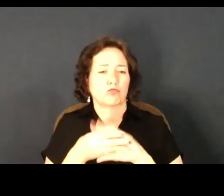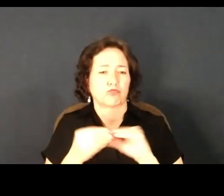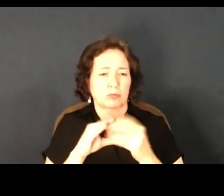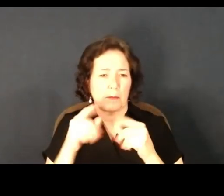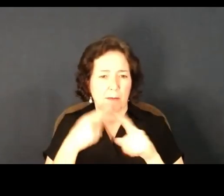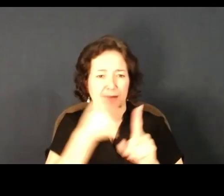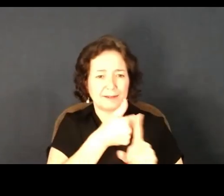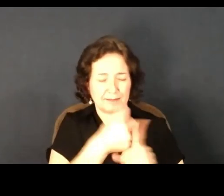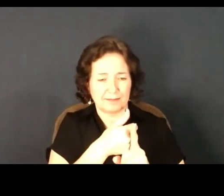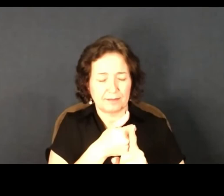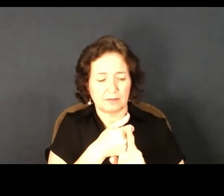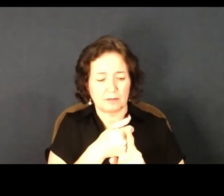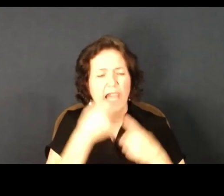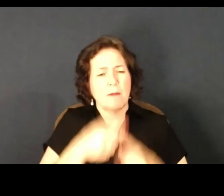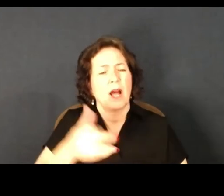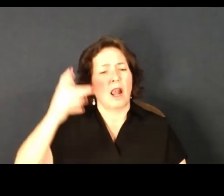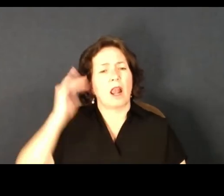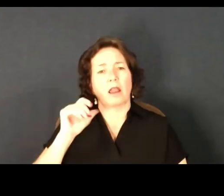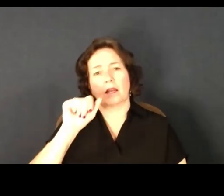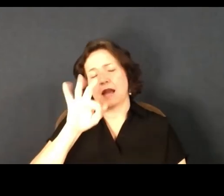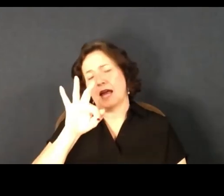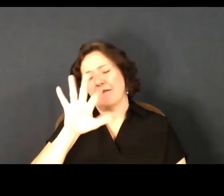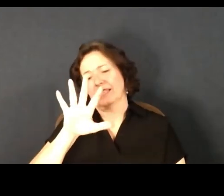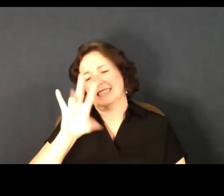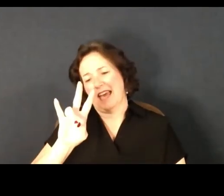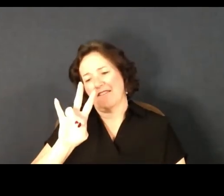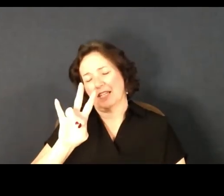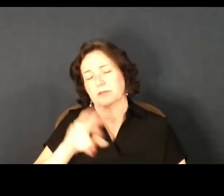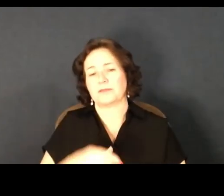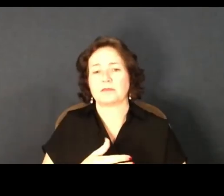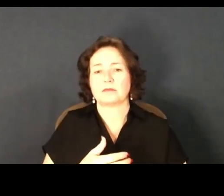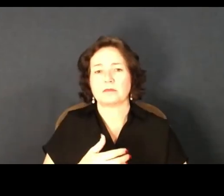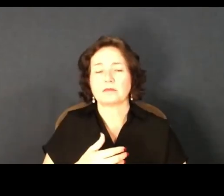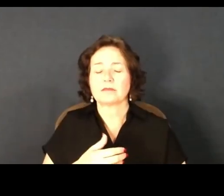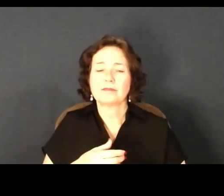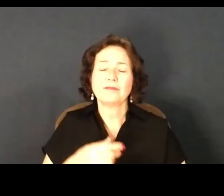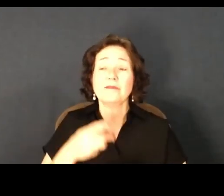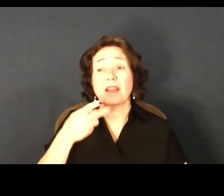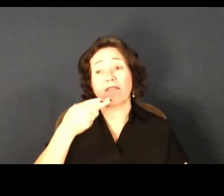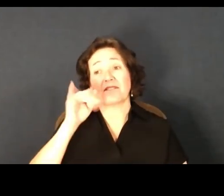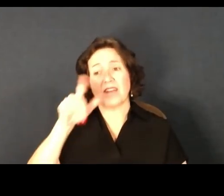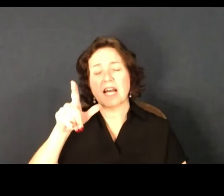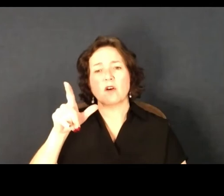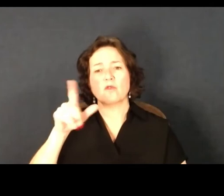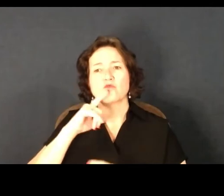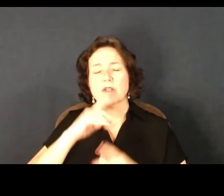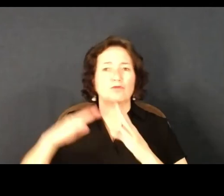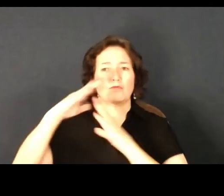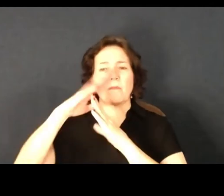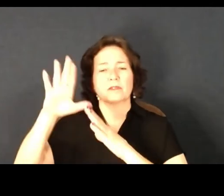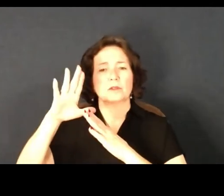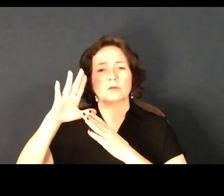It was 1957, and Phil was at the height of his musical career. He